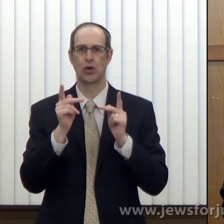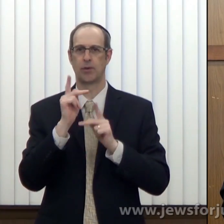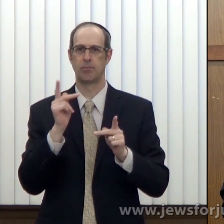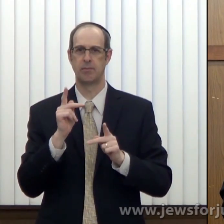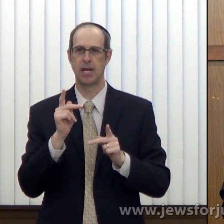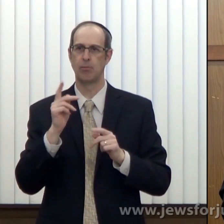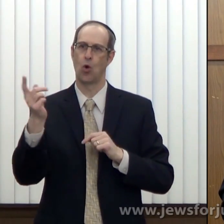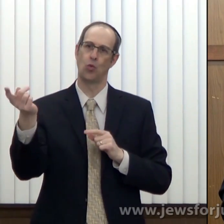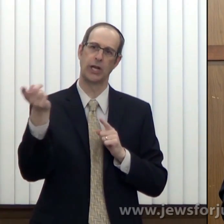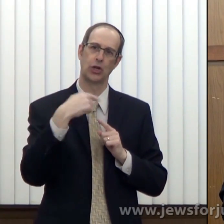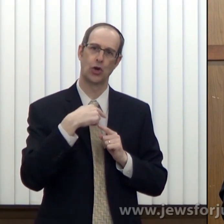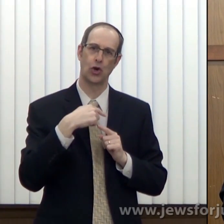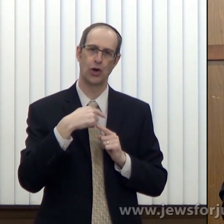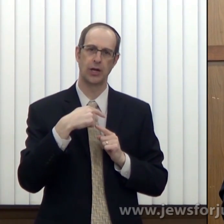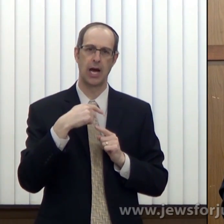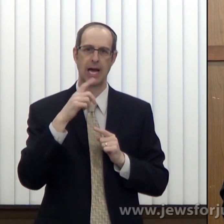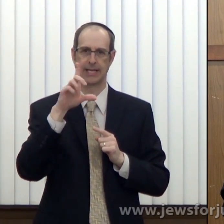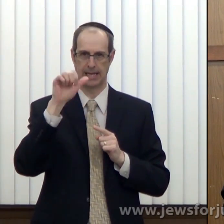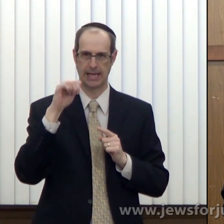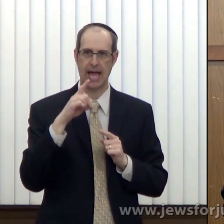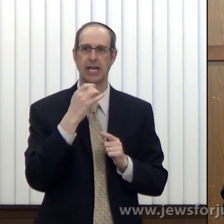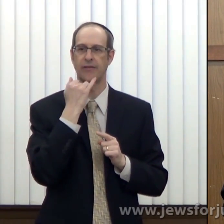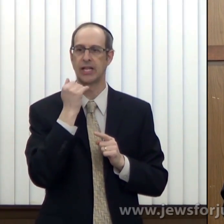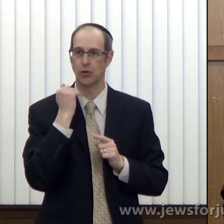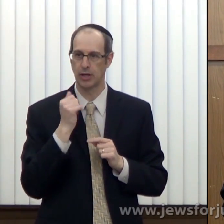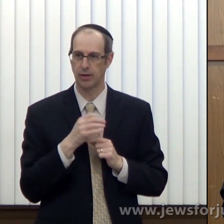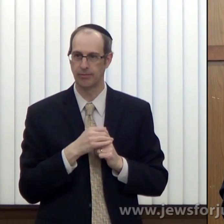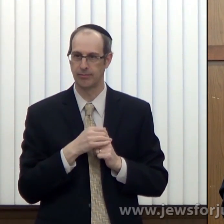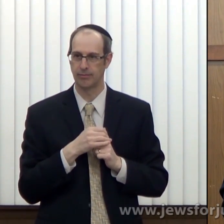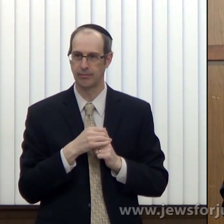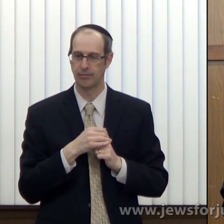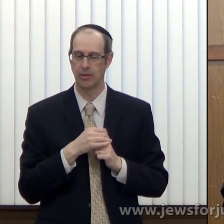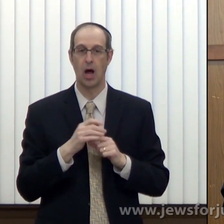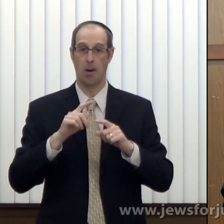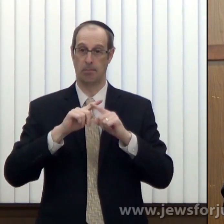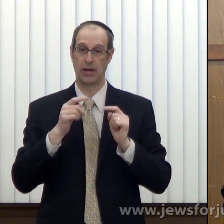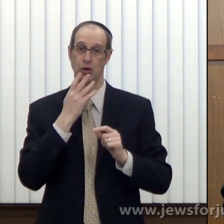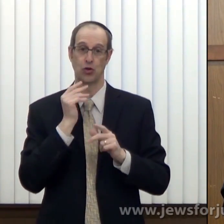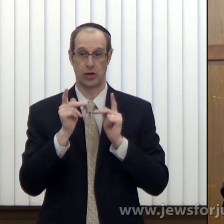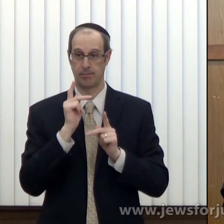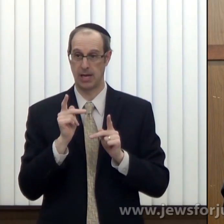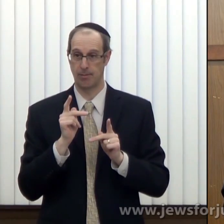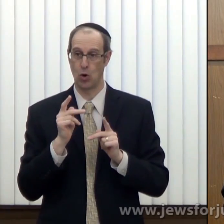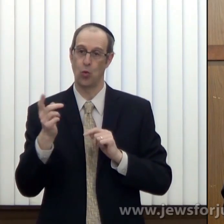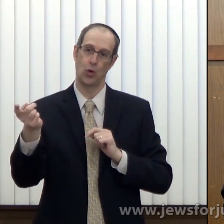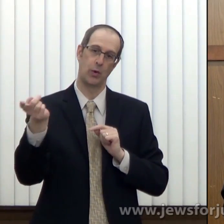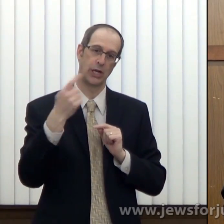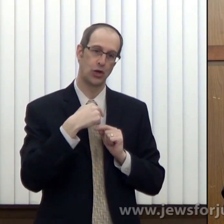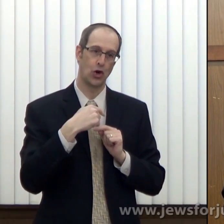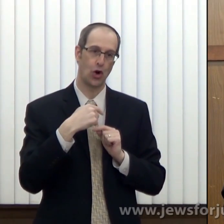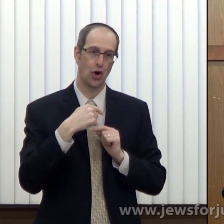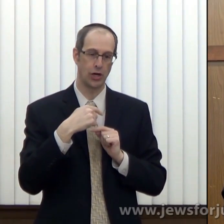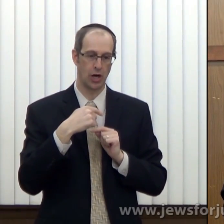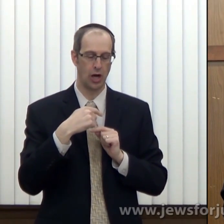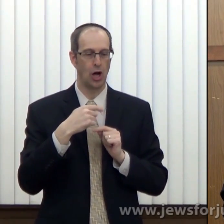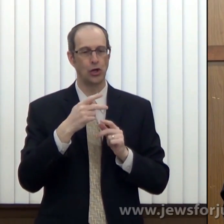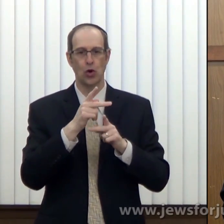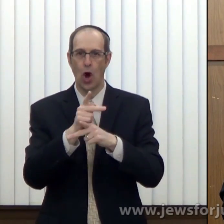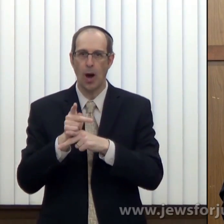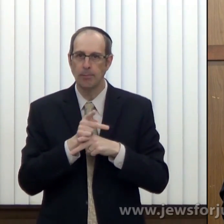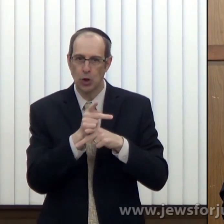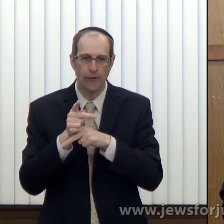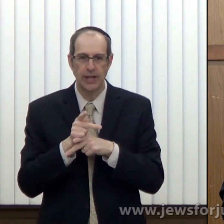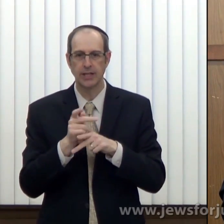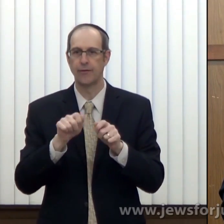people return to the land of Israel, but the Jewish people will return to the observance of